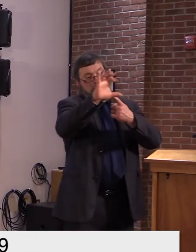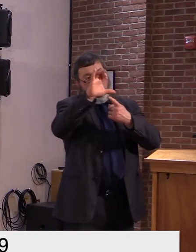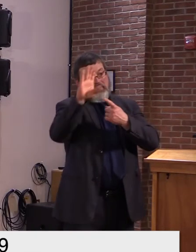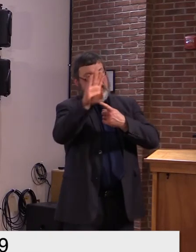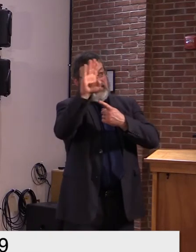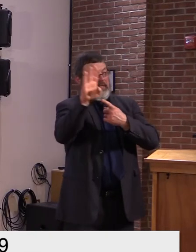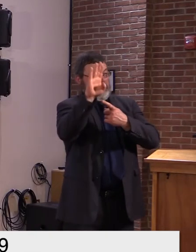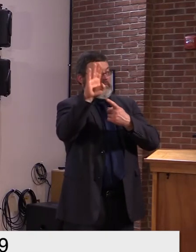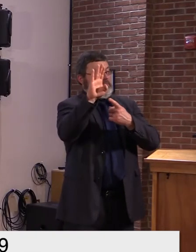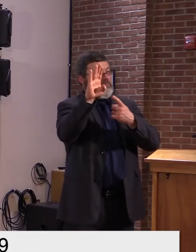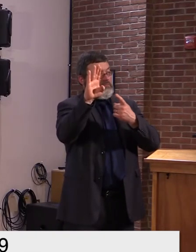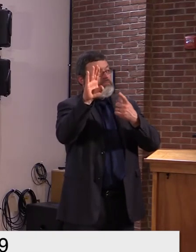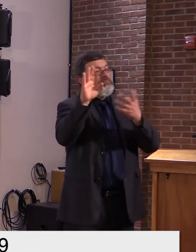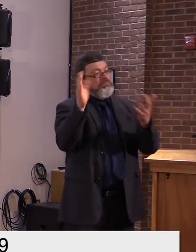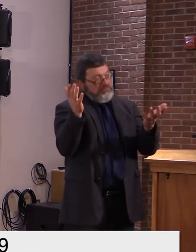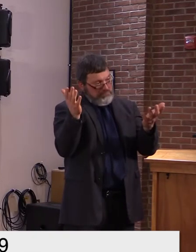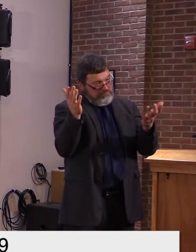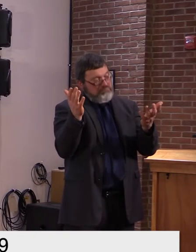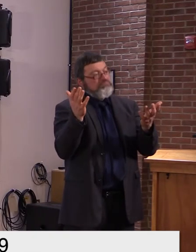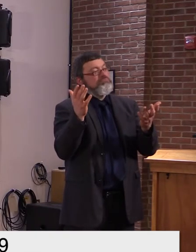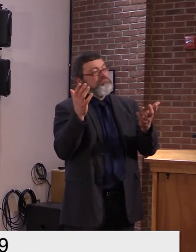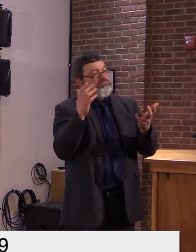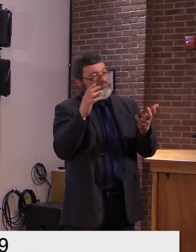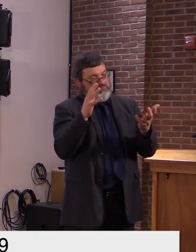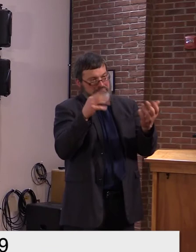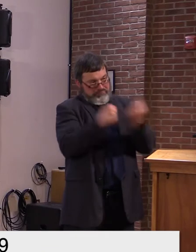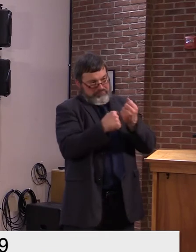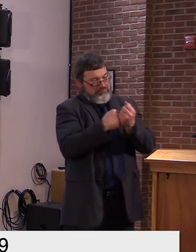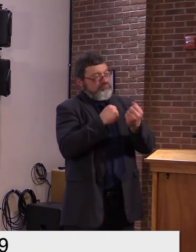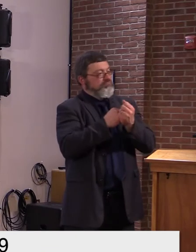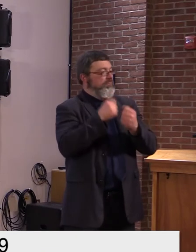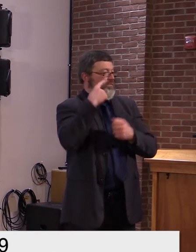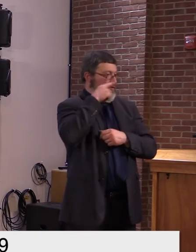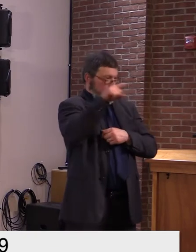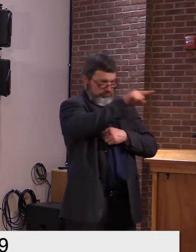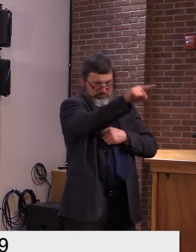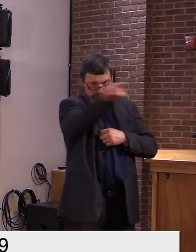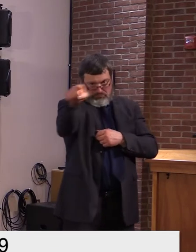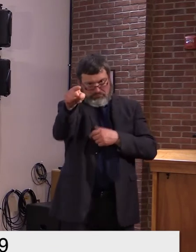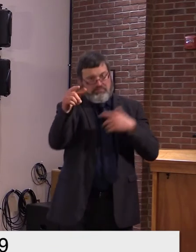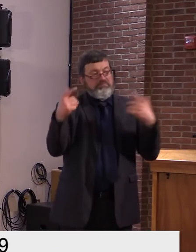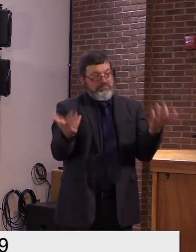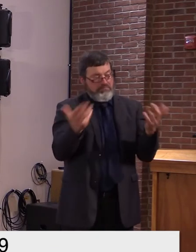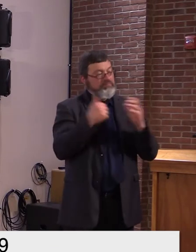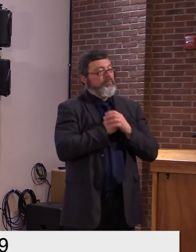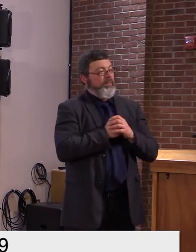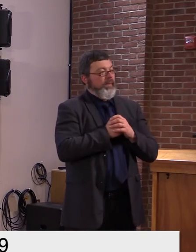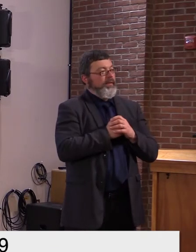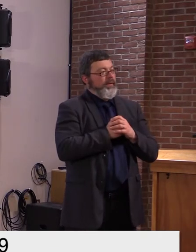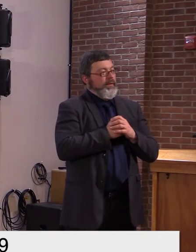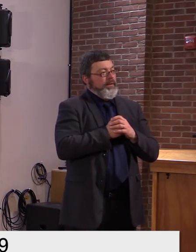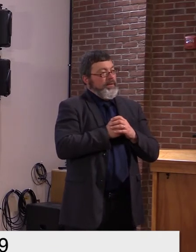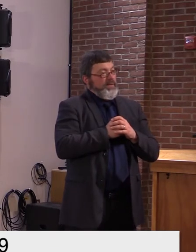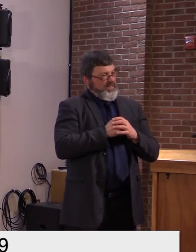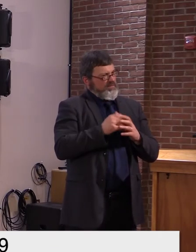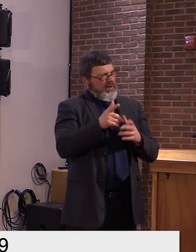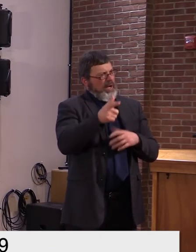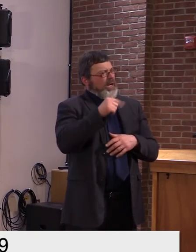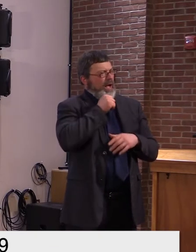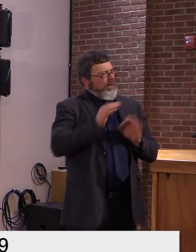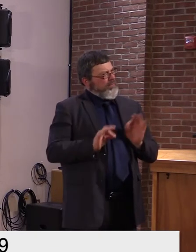does provide aid. In some areas, less than I think we need. But that's a big deal. If you look